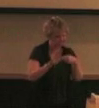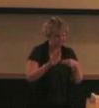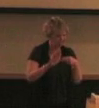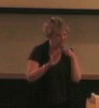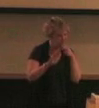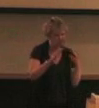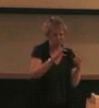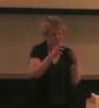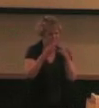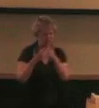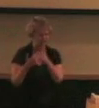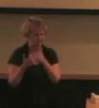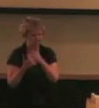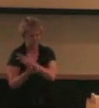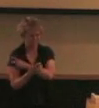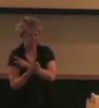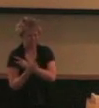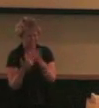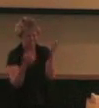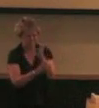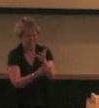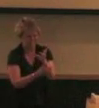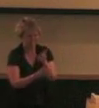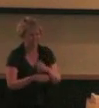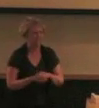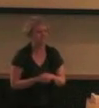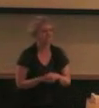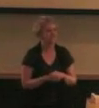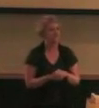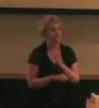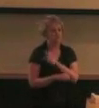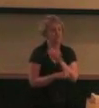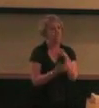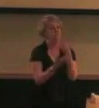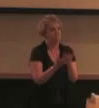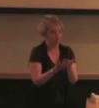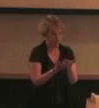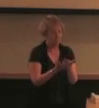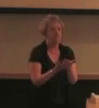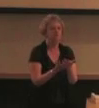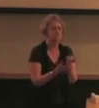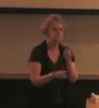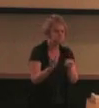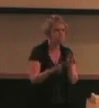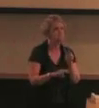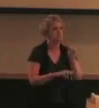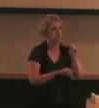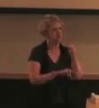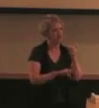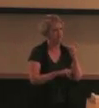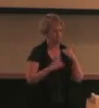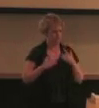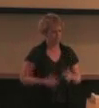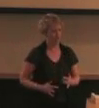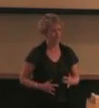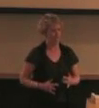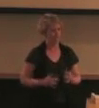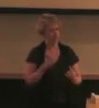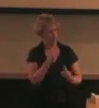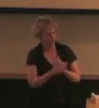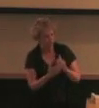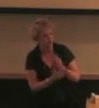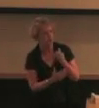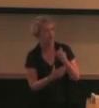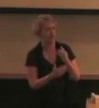matching the patient. So patient may come into us, they may be diagnosed as depressed,